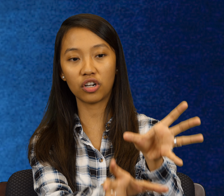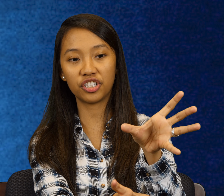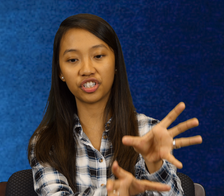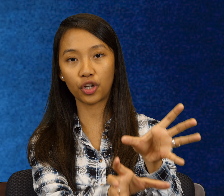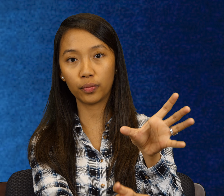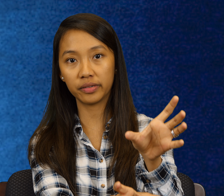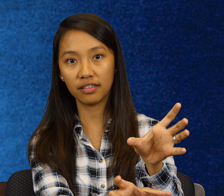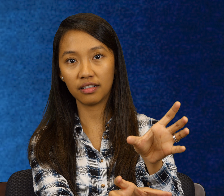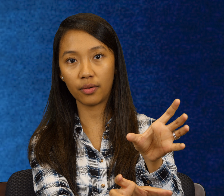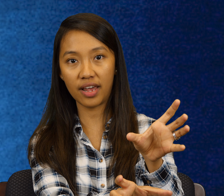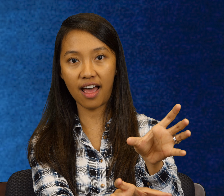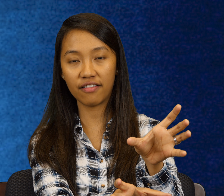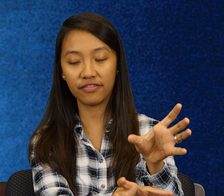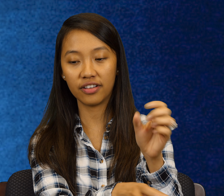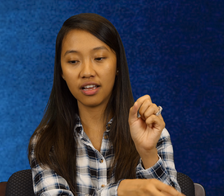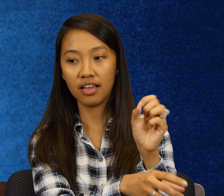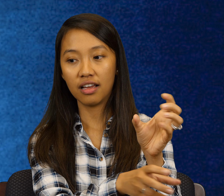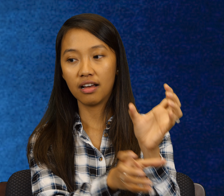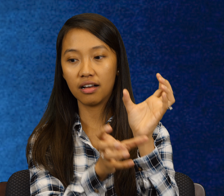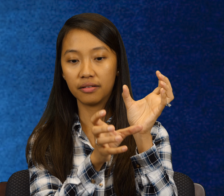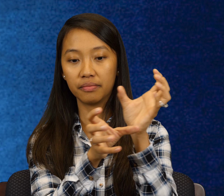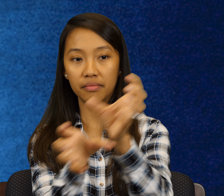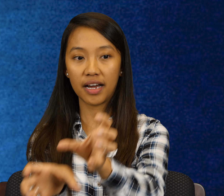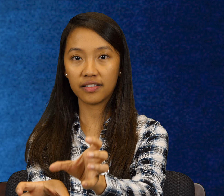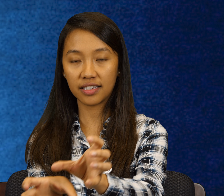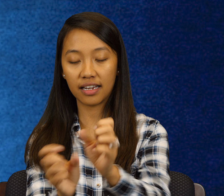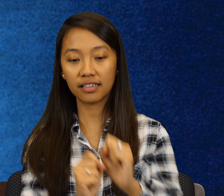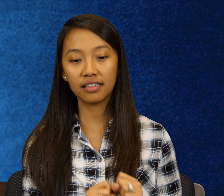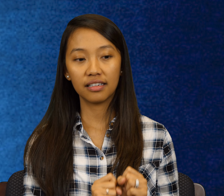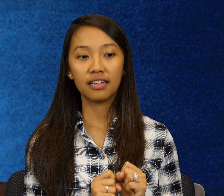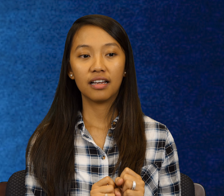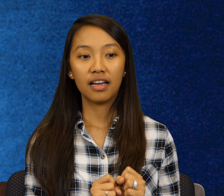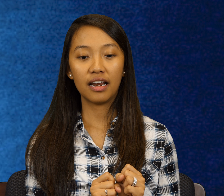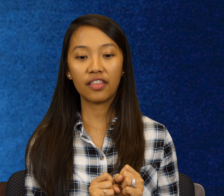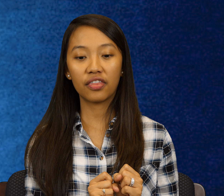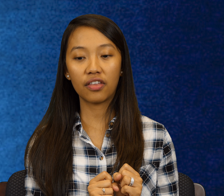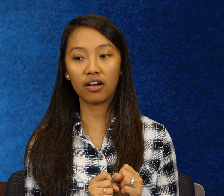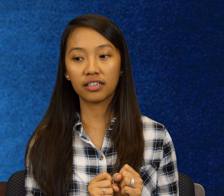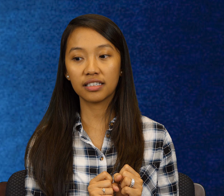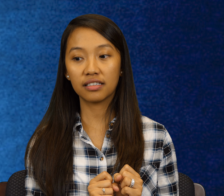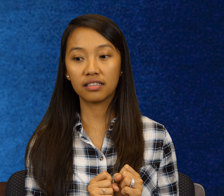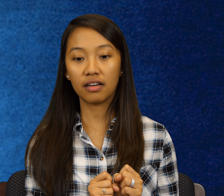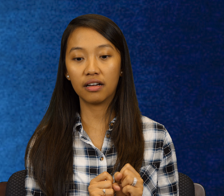dishwashing soap that we have by the sink. And I thought, because